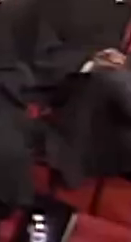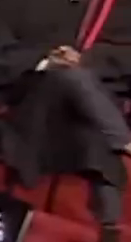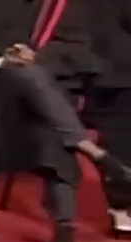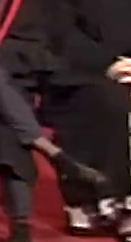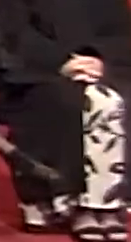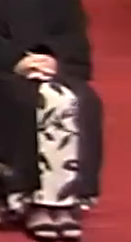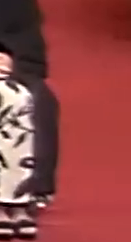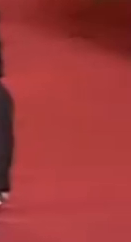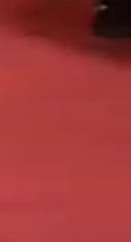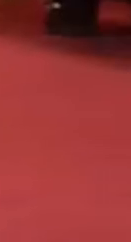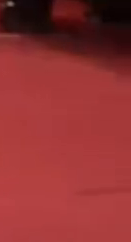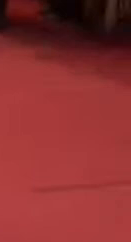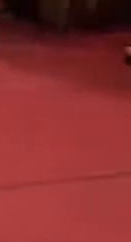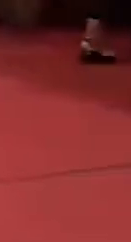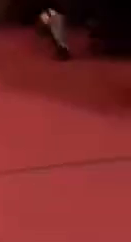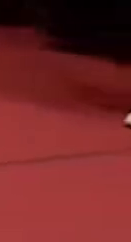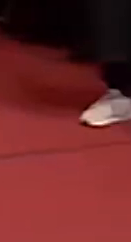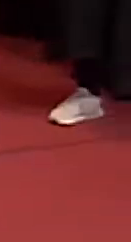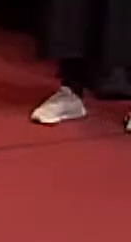Nicole Kinsberg.